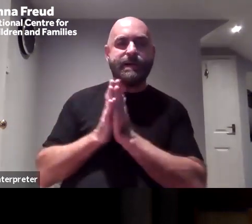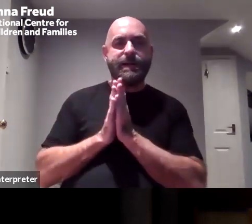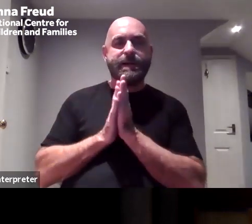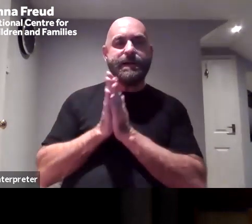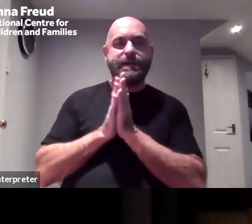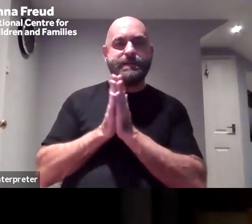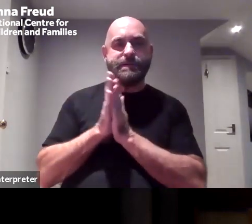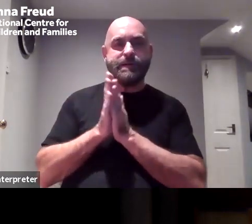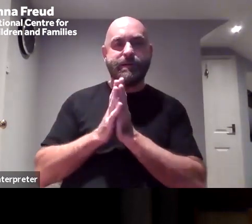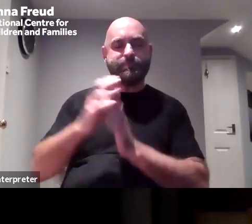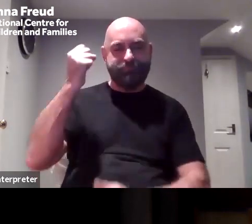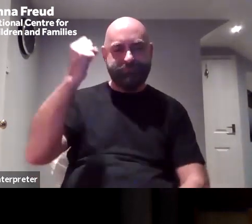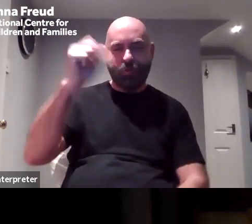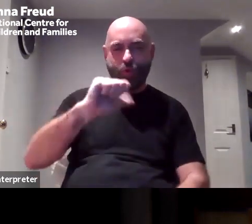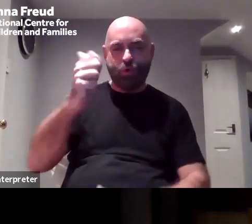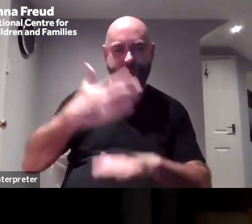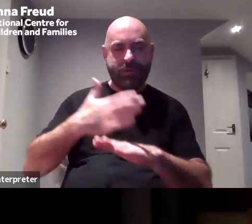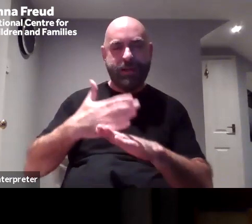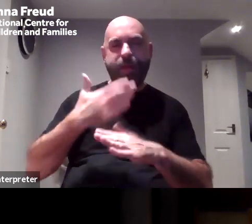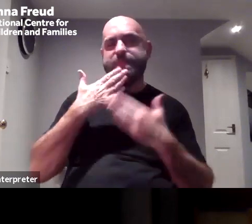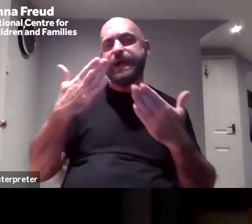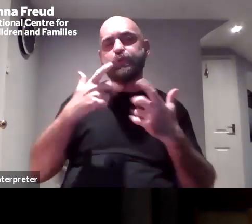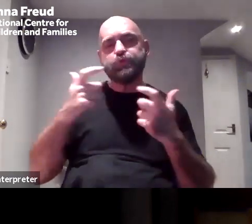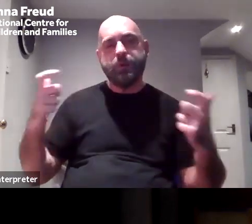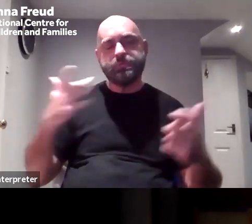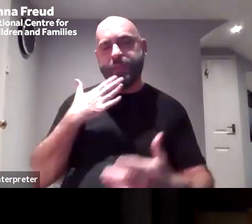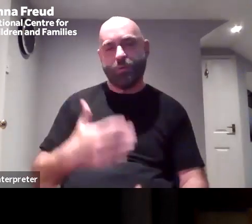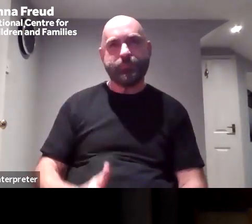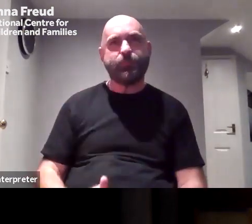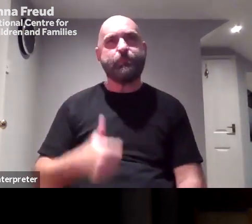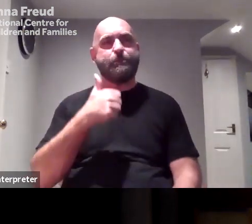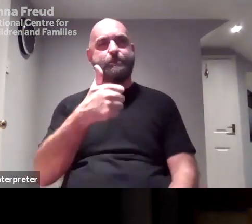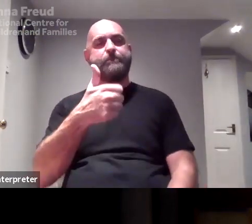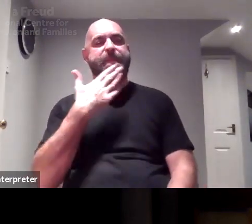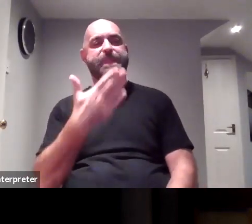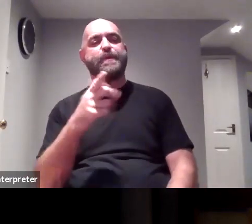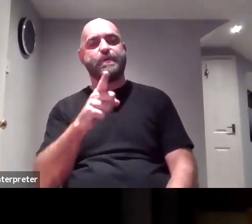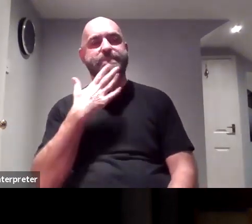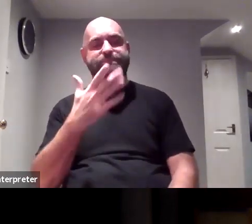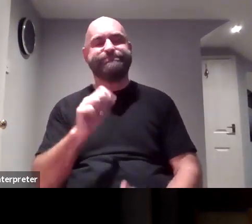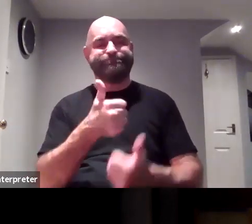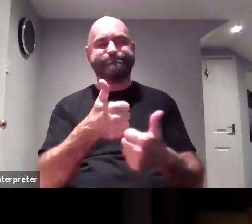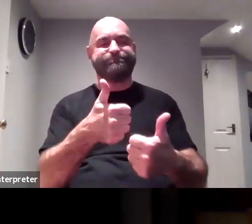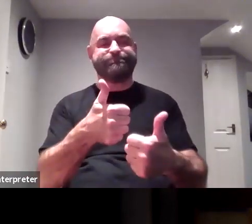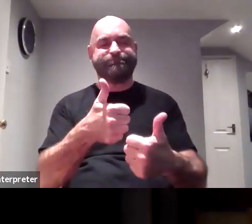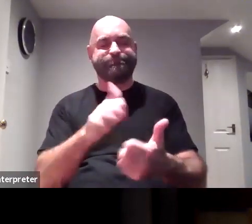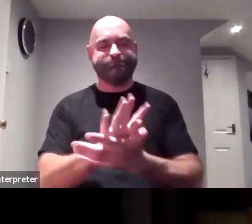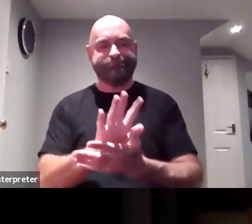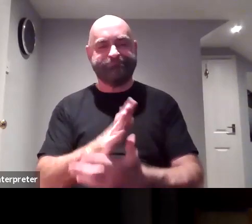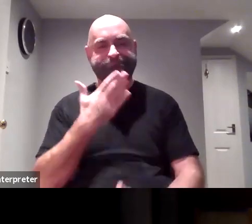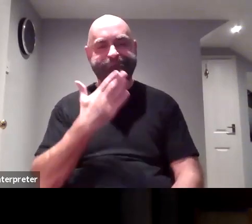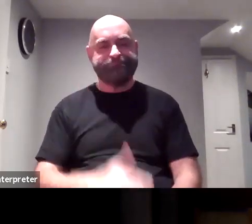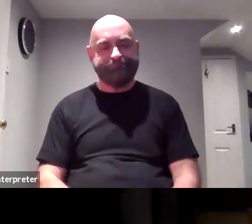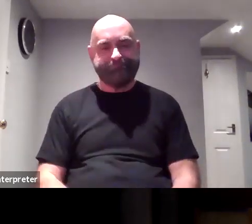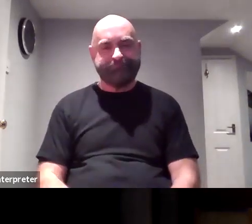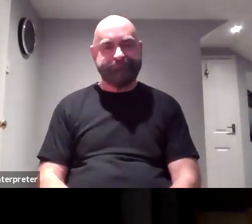you did an incredible job for us. Thank you so much. Well, thank you. My pleasure. Thank you. Thanks.